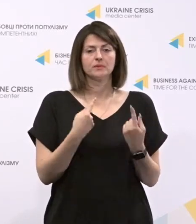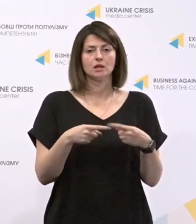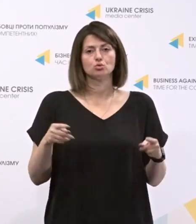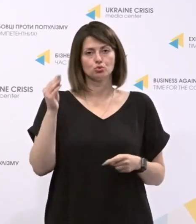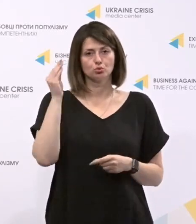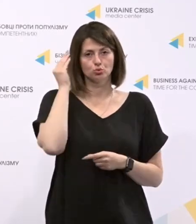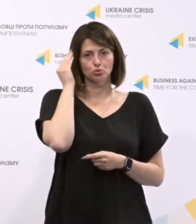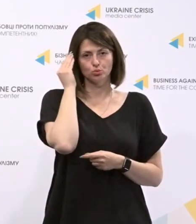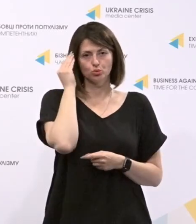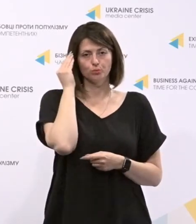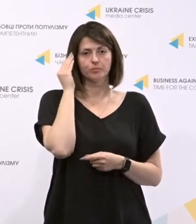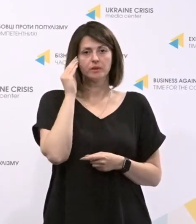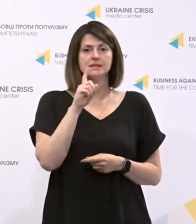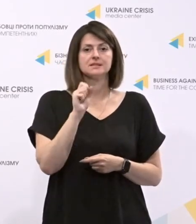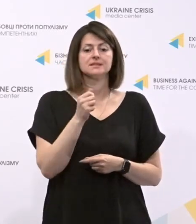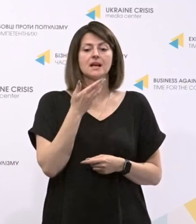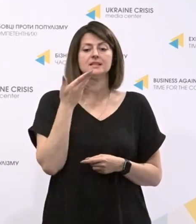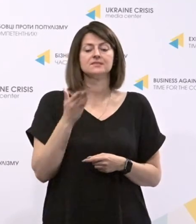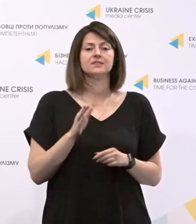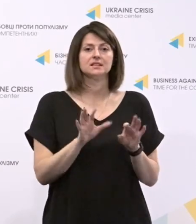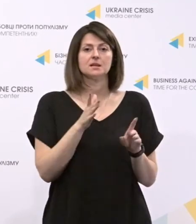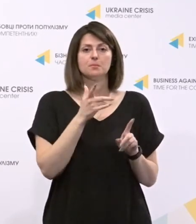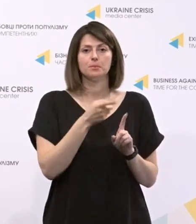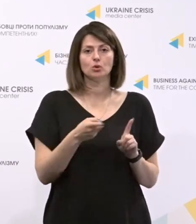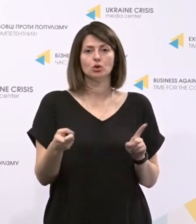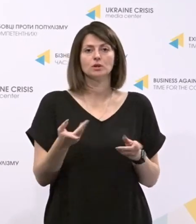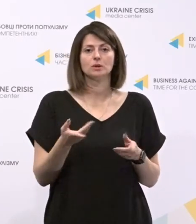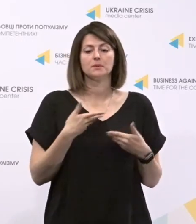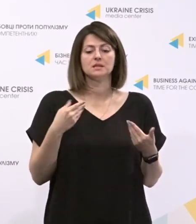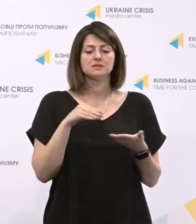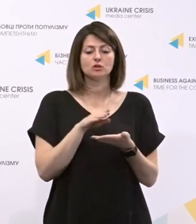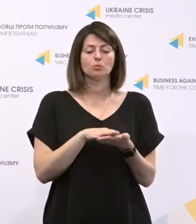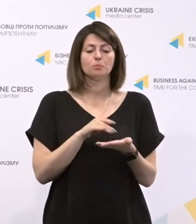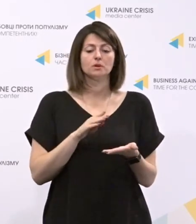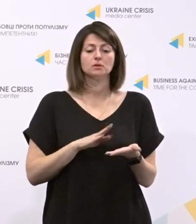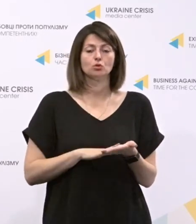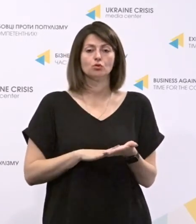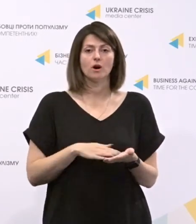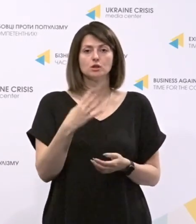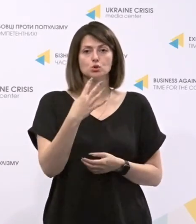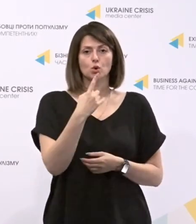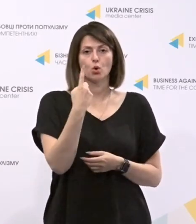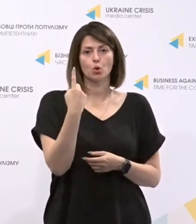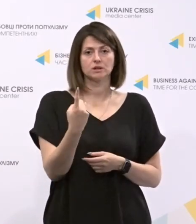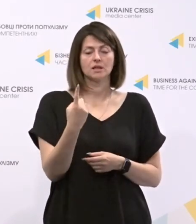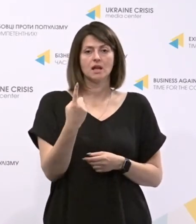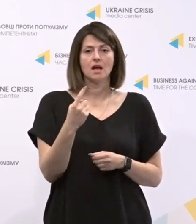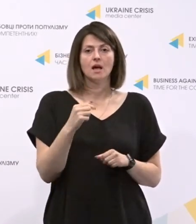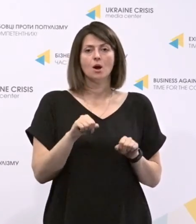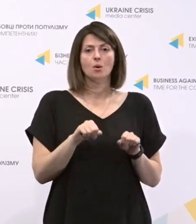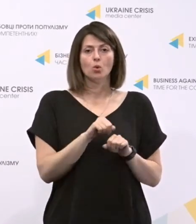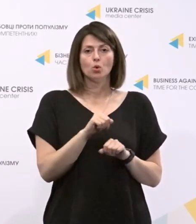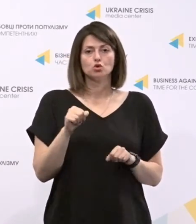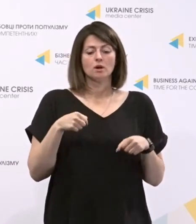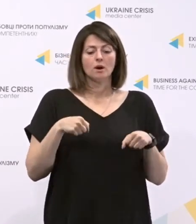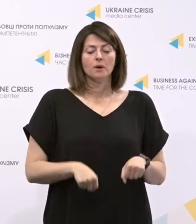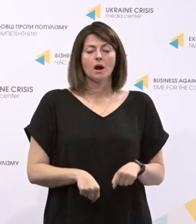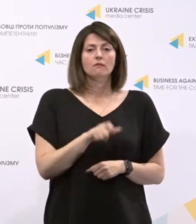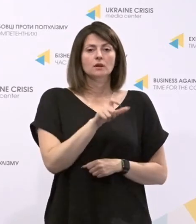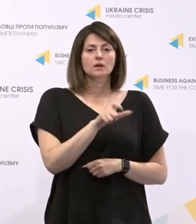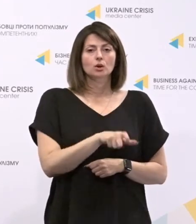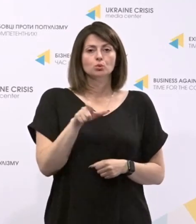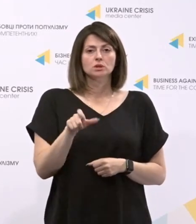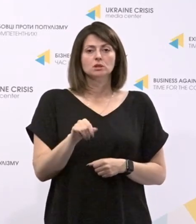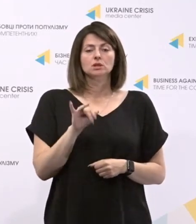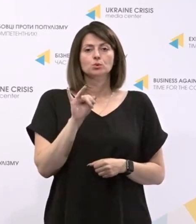Over the reporting period, we documented 41 human rights violations and abuses in the form of attacks on